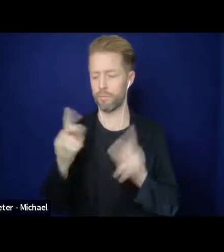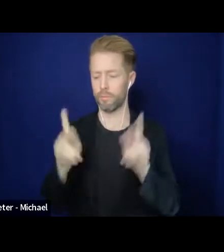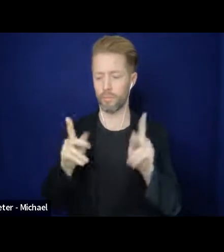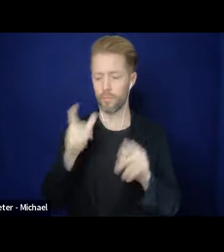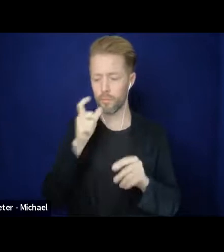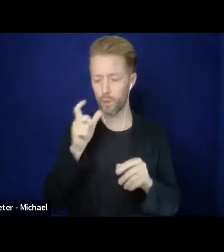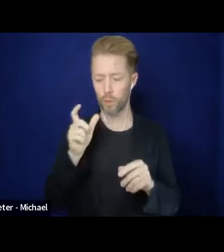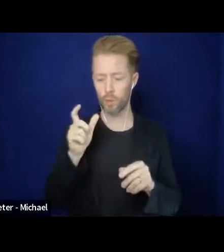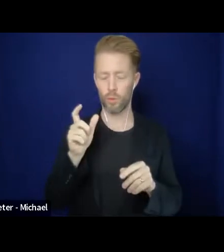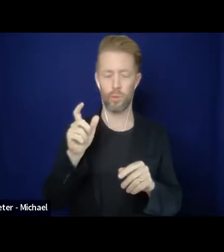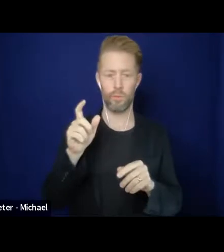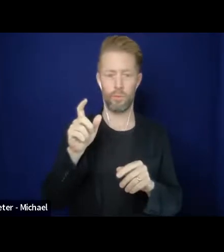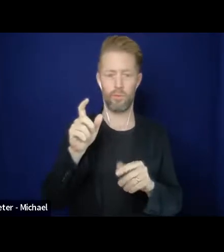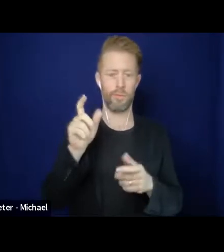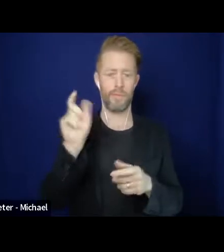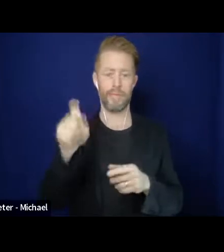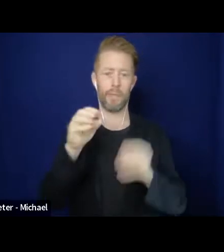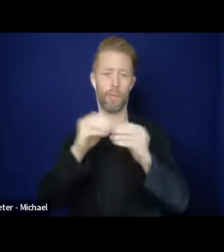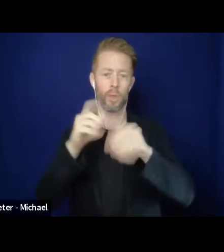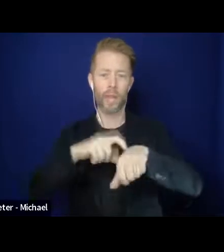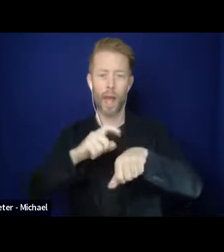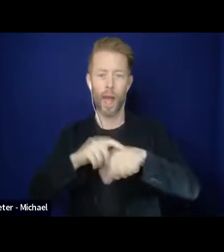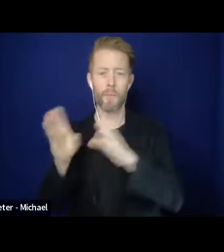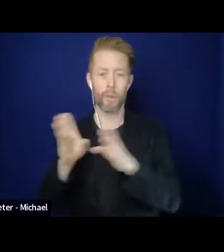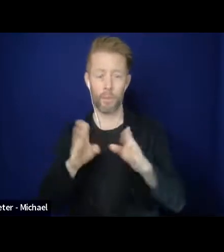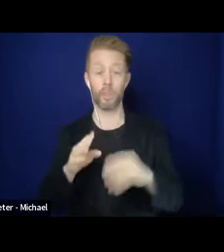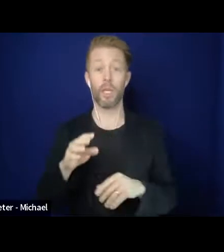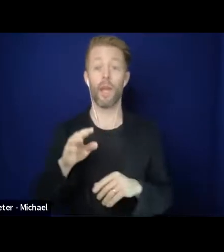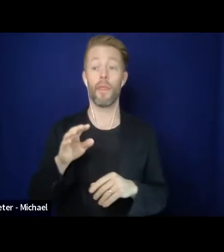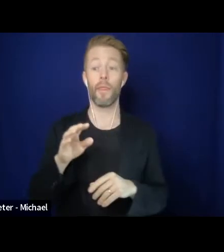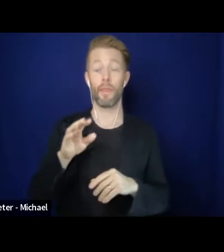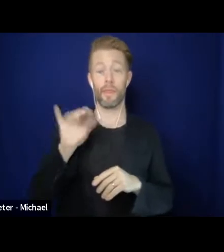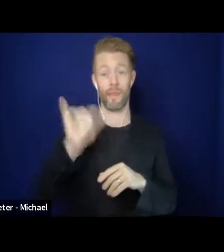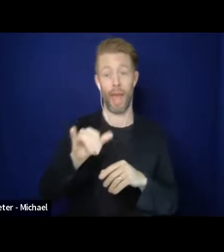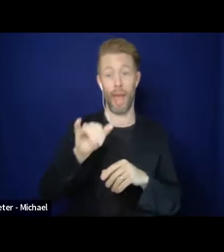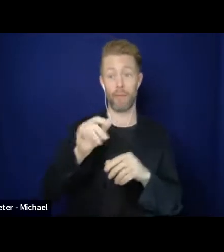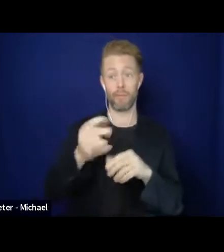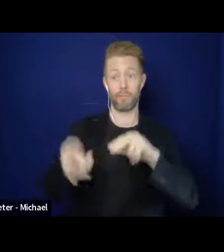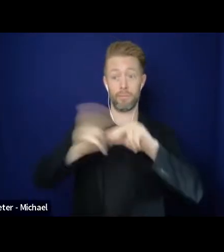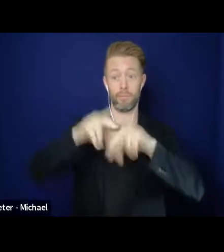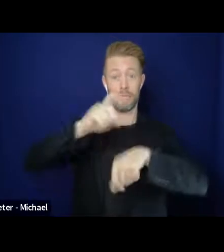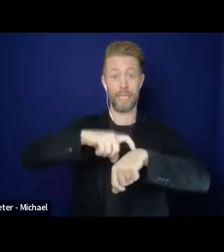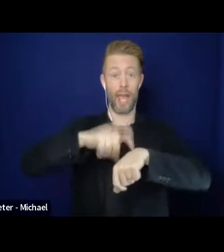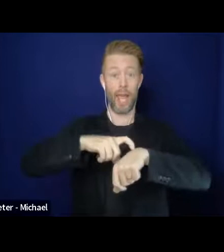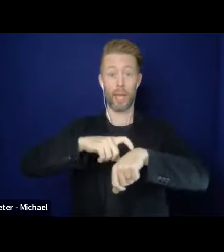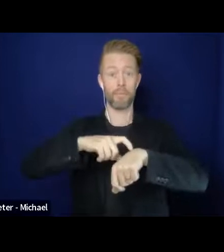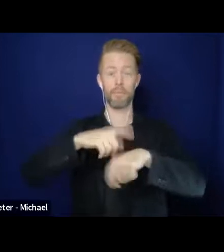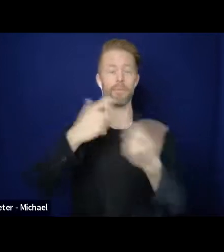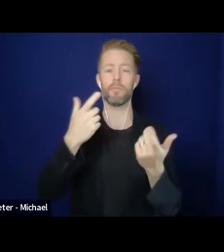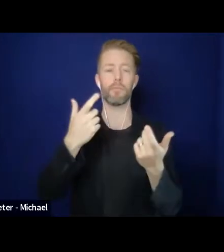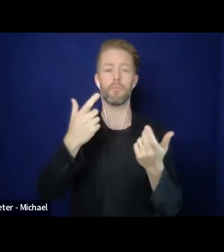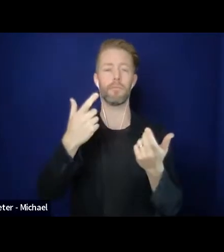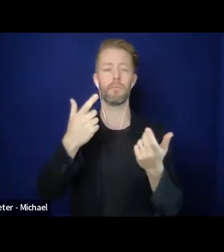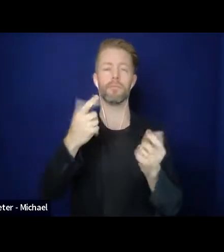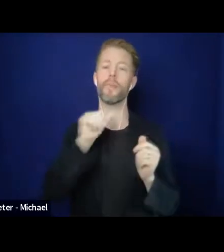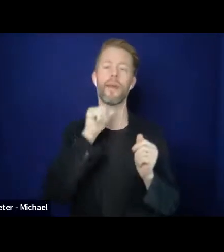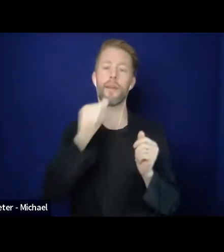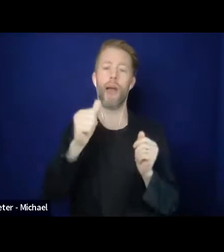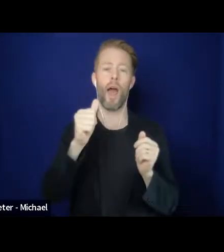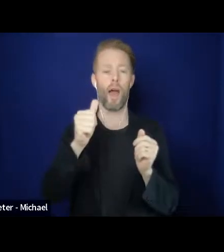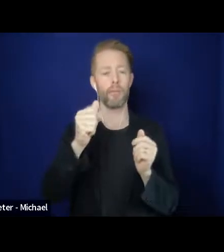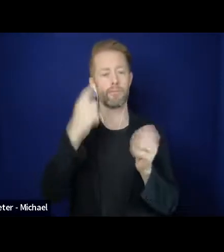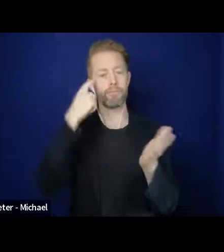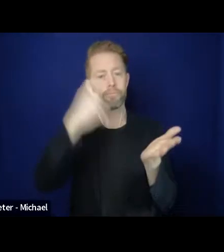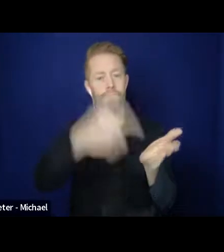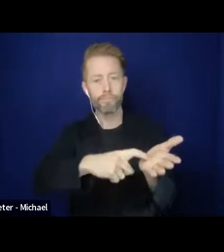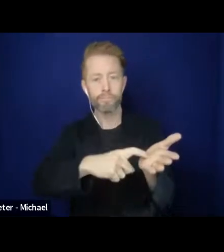in general. The time that they need is not factored into these conditions on time clocks, on monitored behavior, on